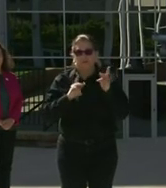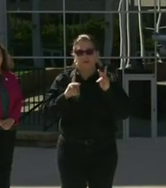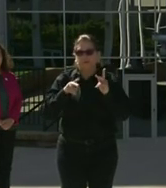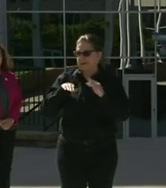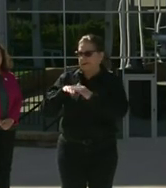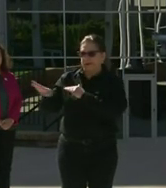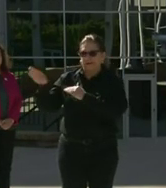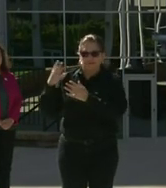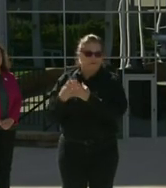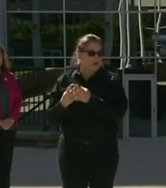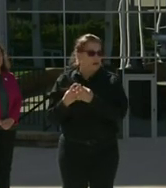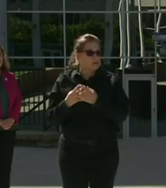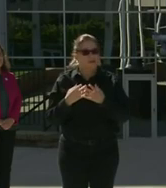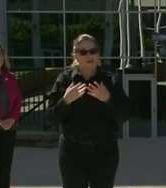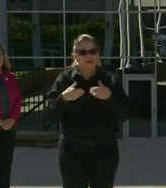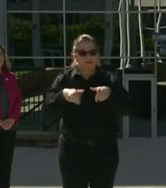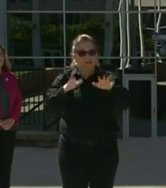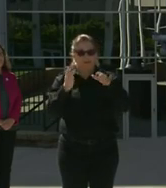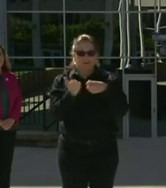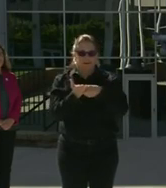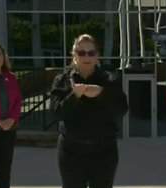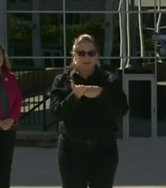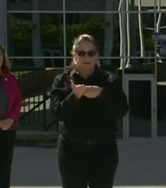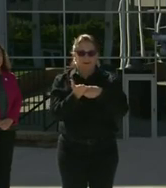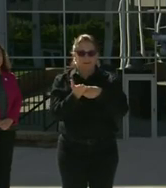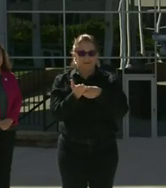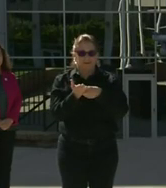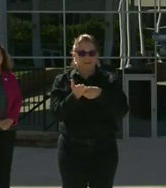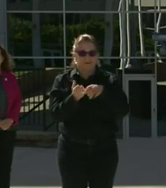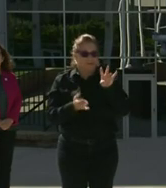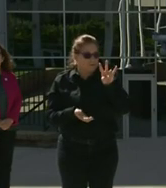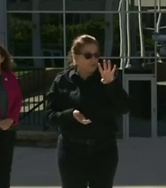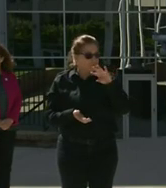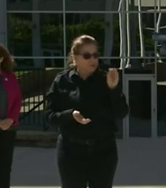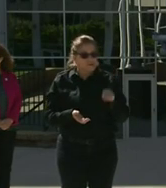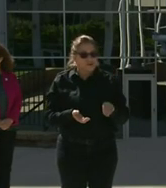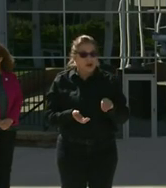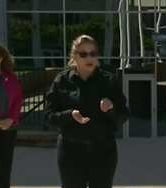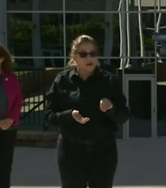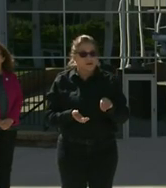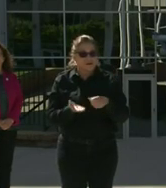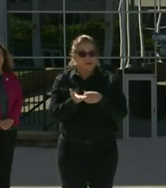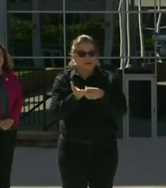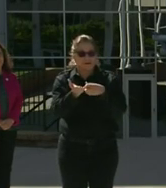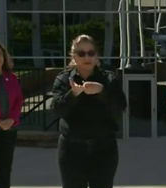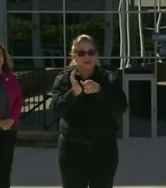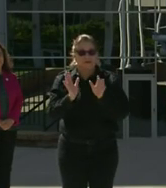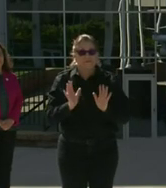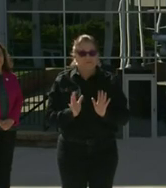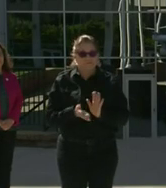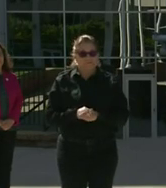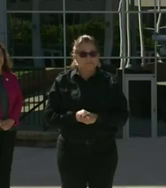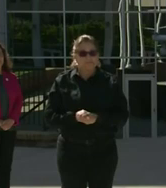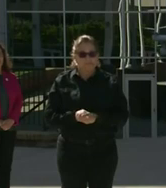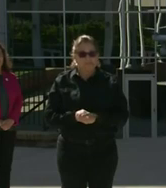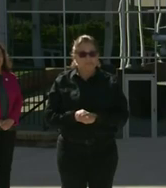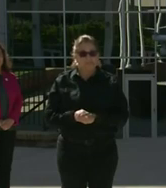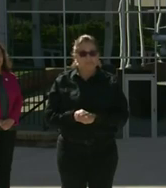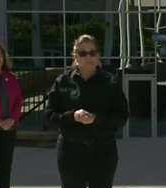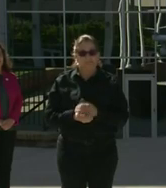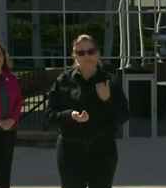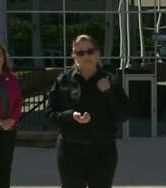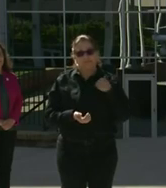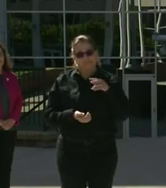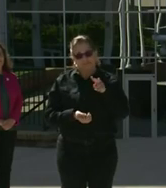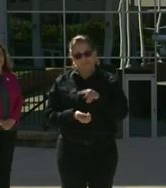block, some days by as much as 75%. I attribute, and the chief and I look closely at the numbers,